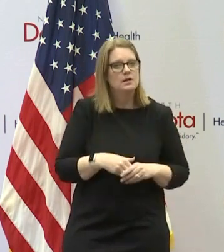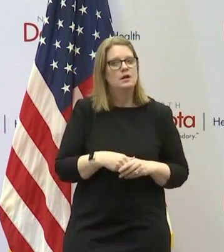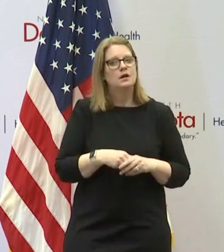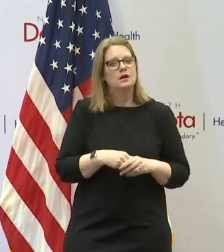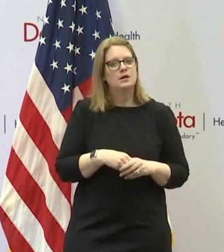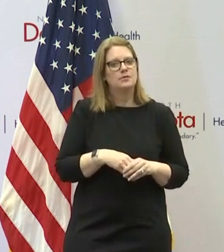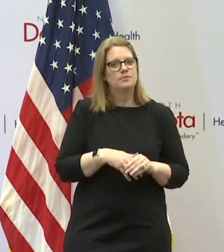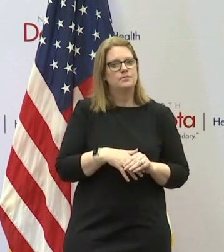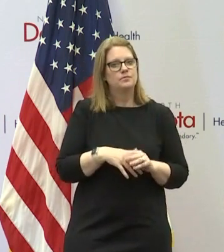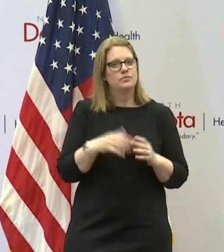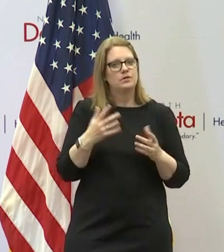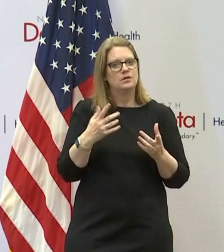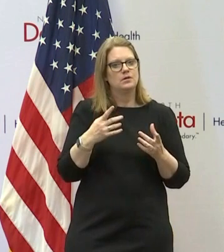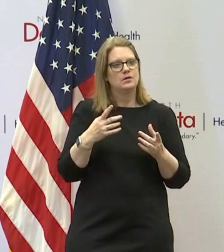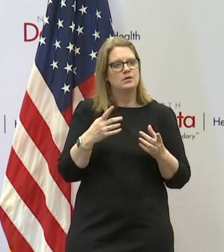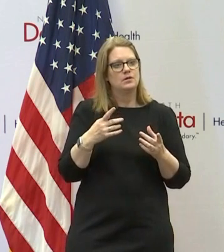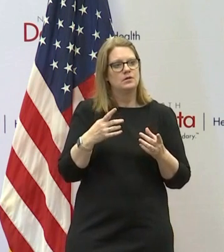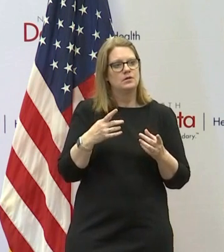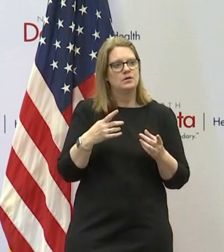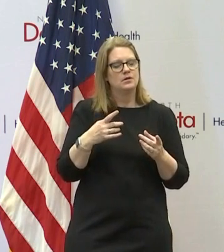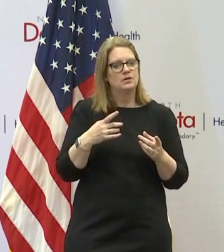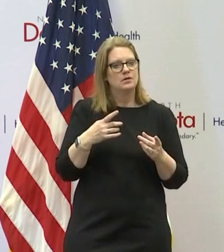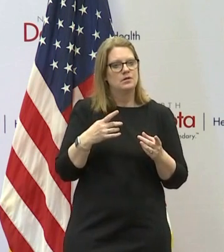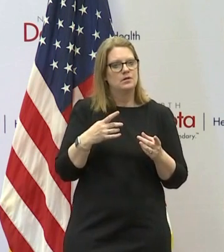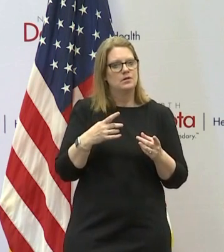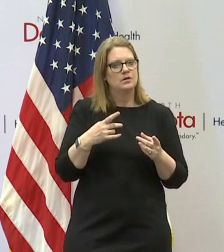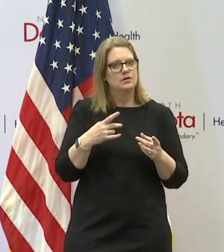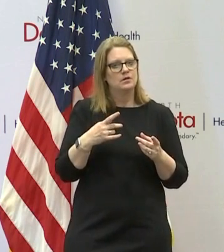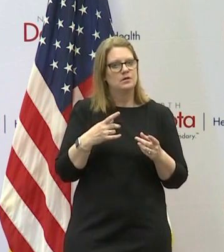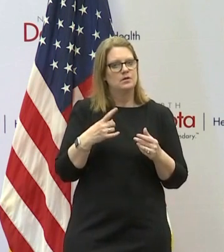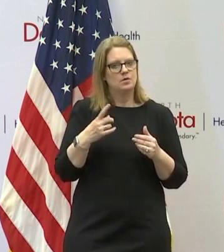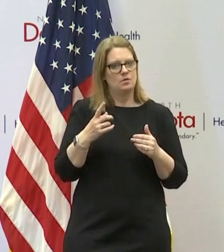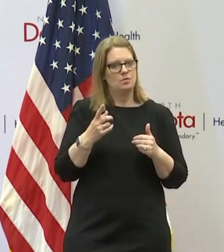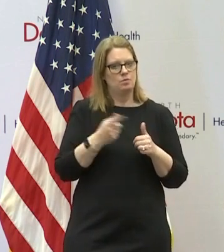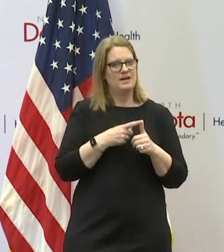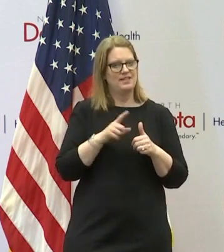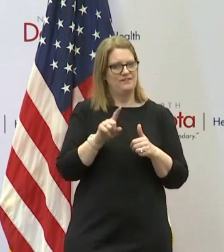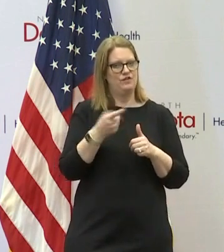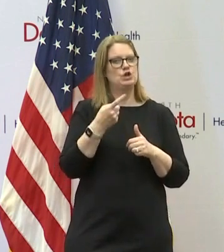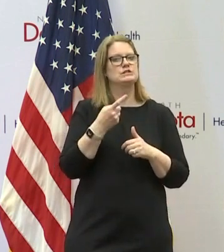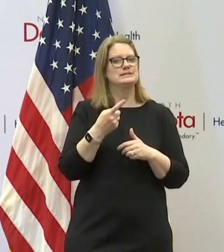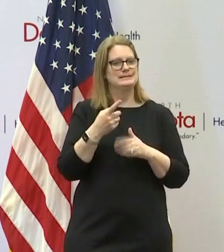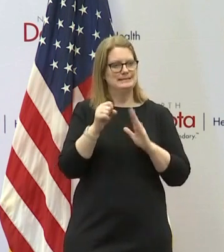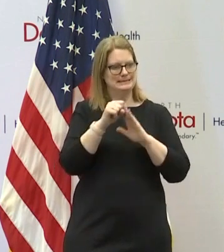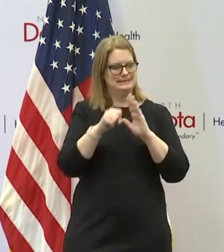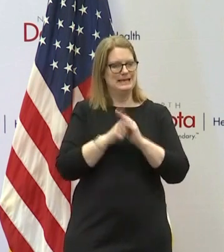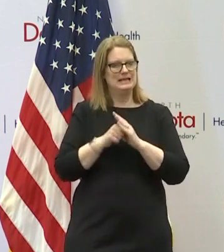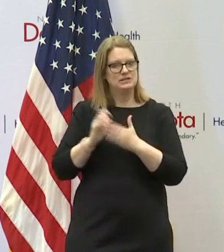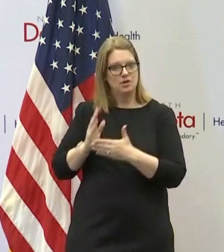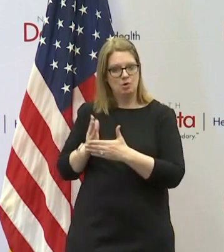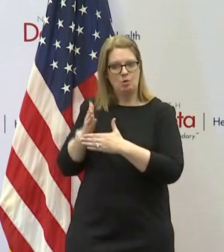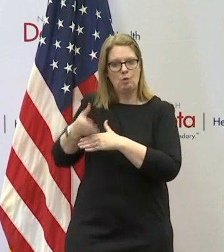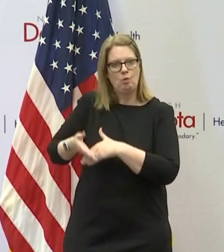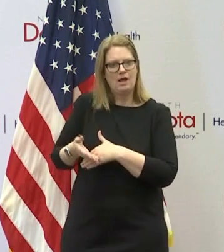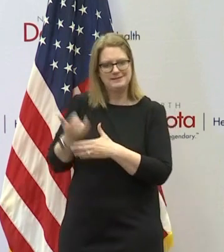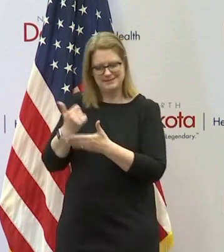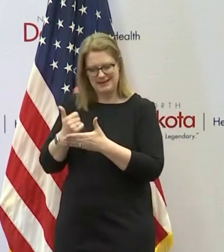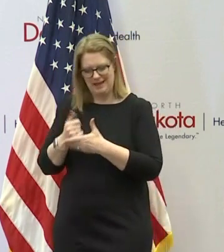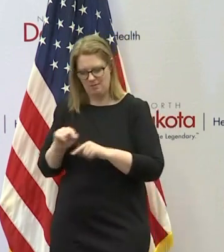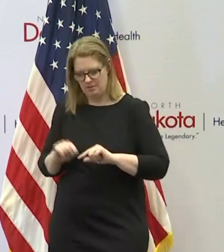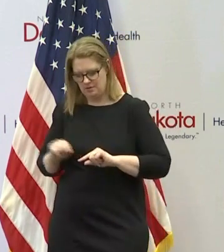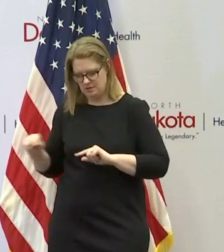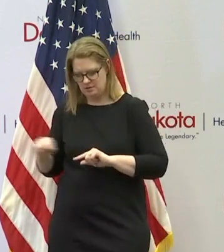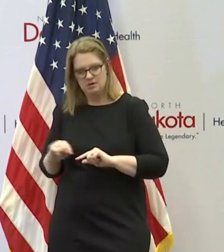we did brief her that we are likely one of the first states going across a border where we're doing